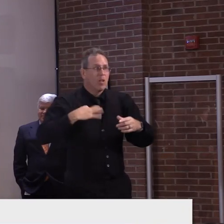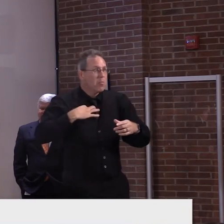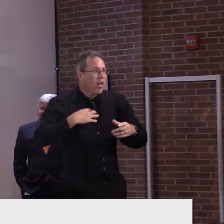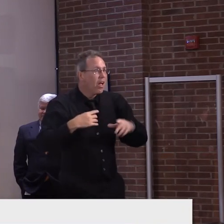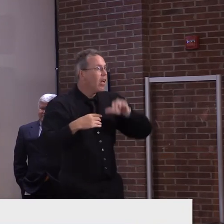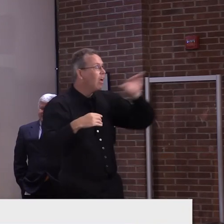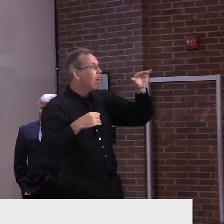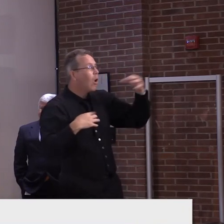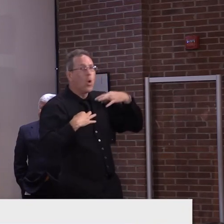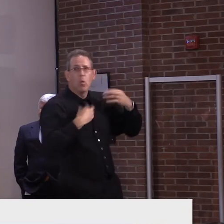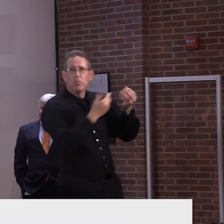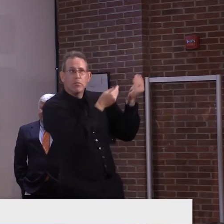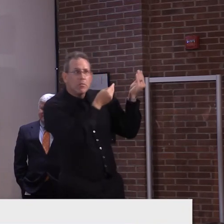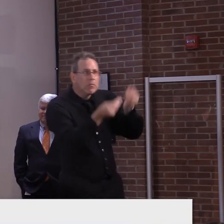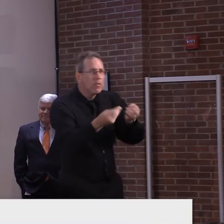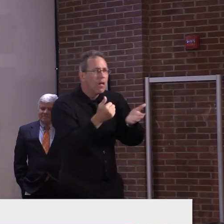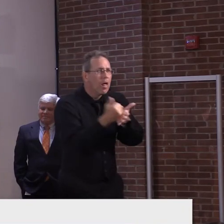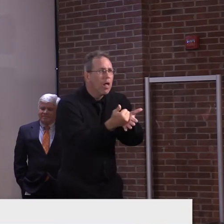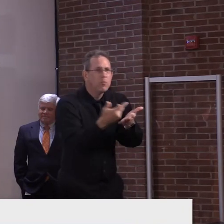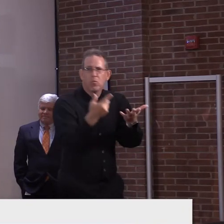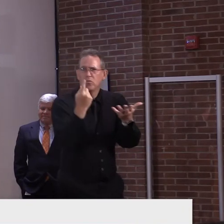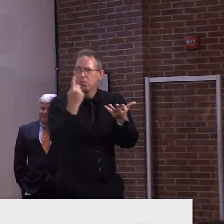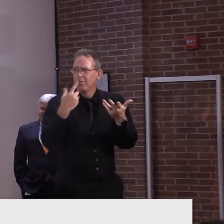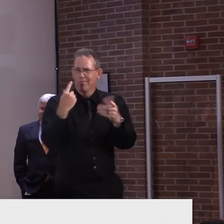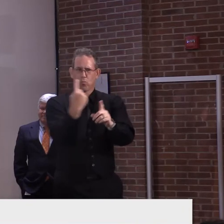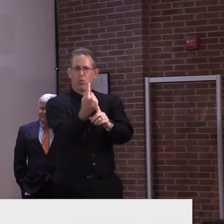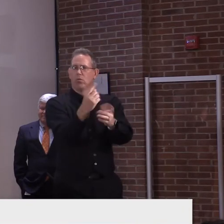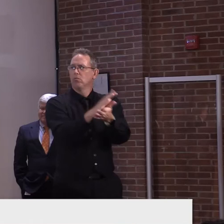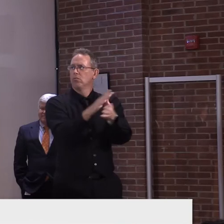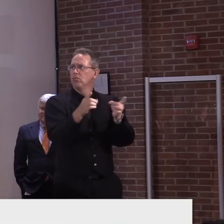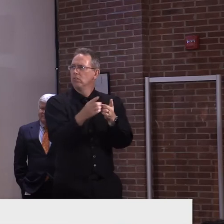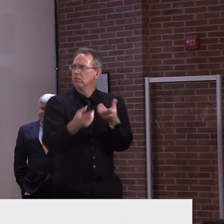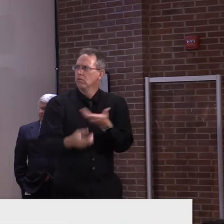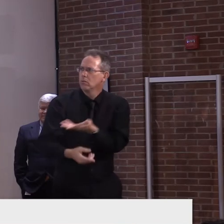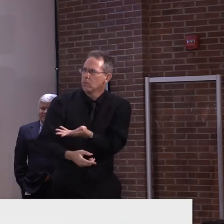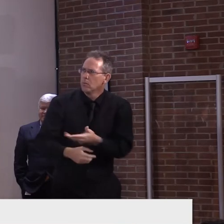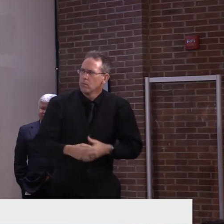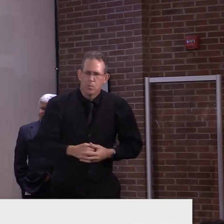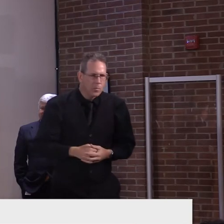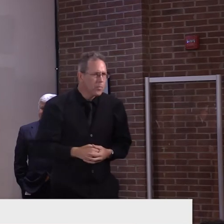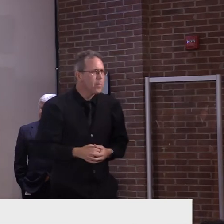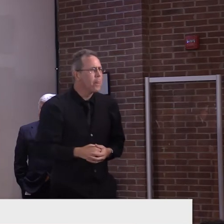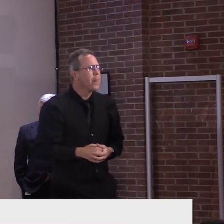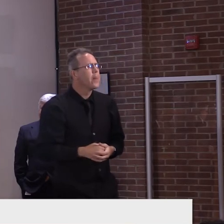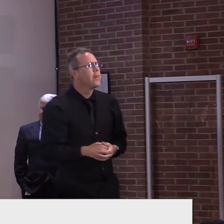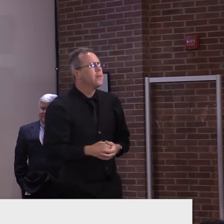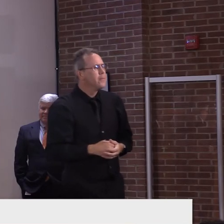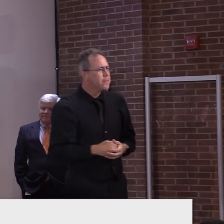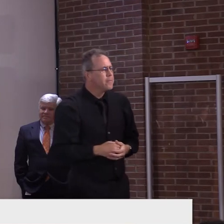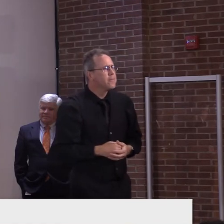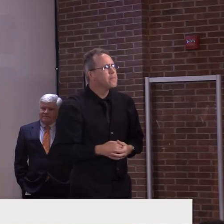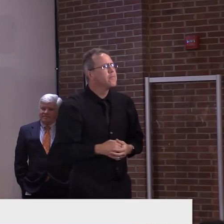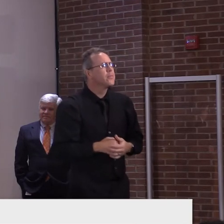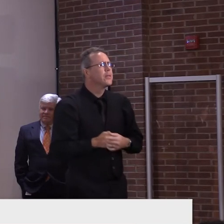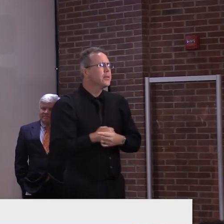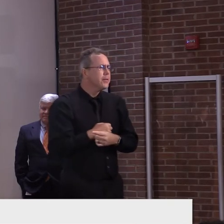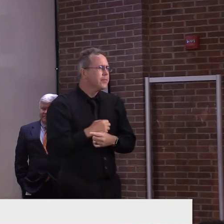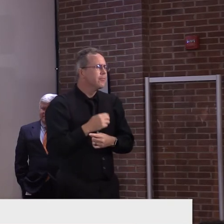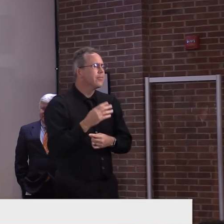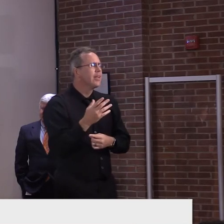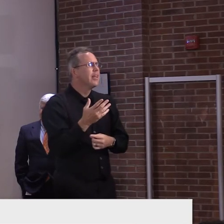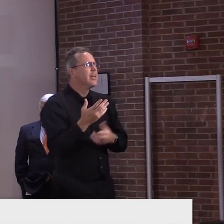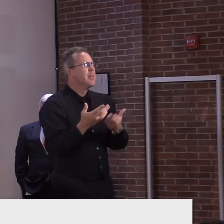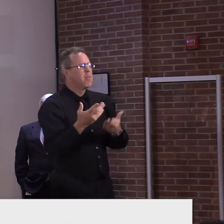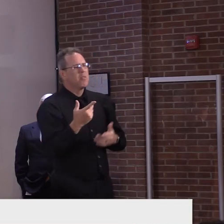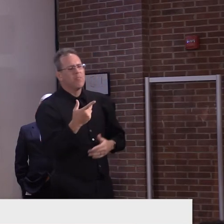will be supported in switching to remote learning. Yeah, well, we can talk more about this maybe perhaps offline, but the